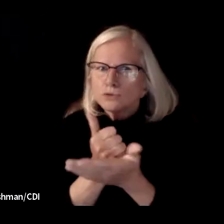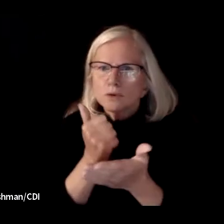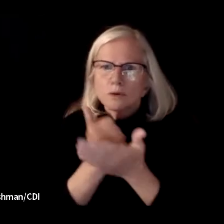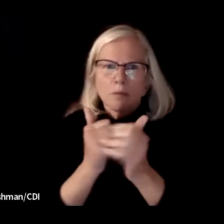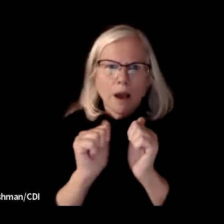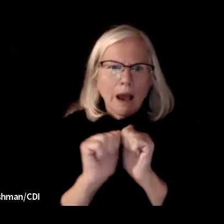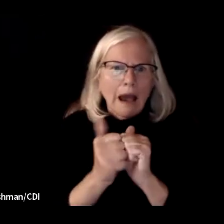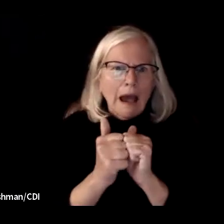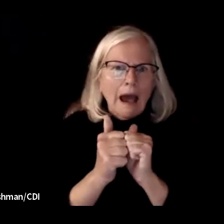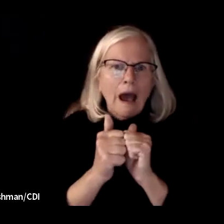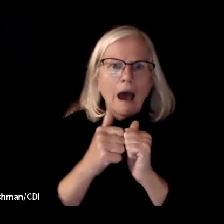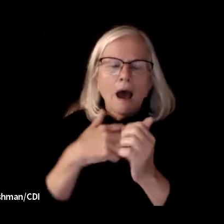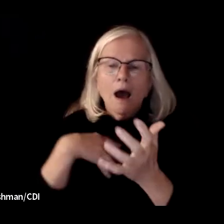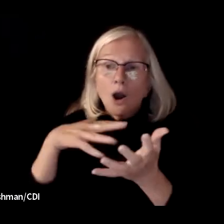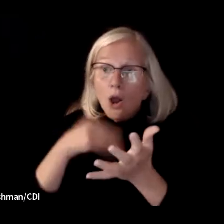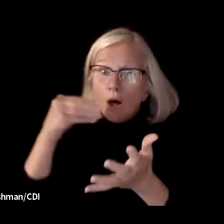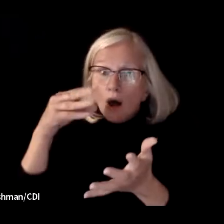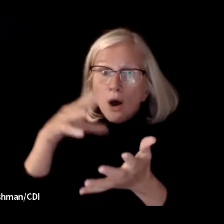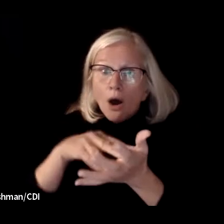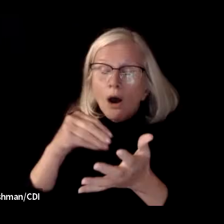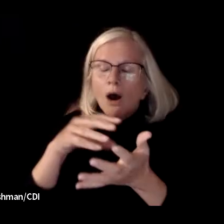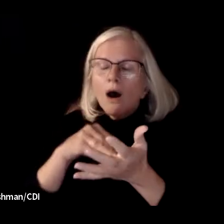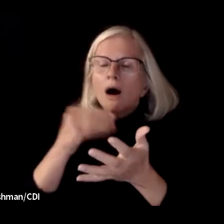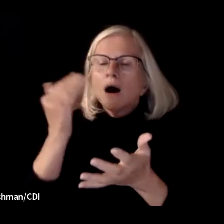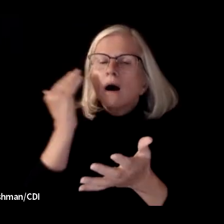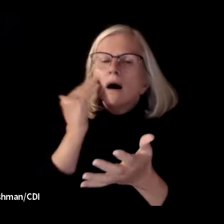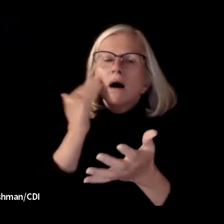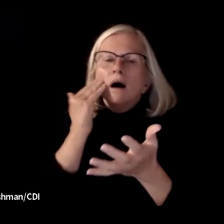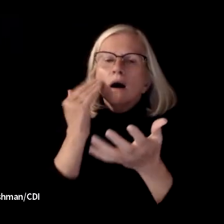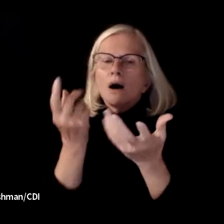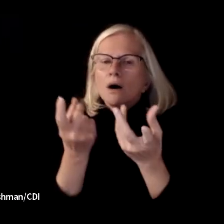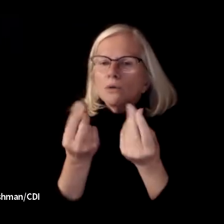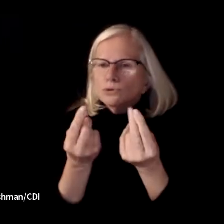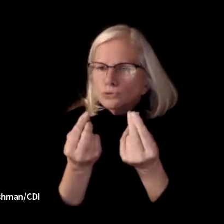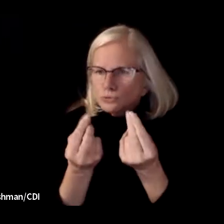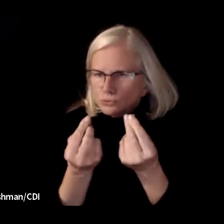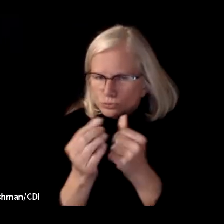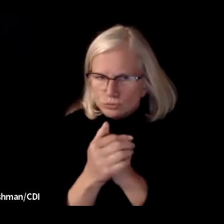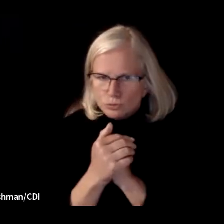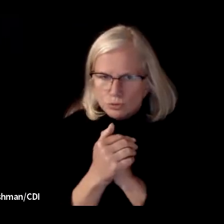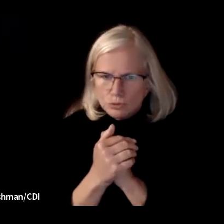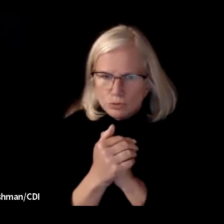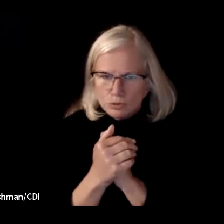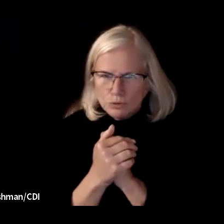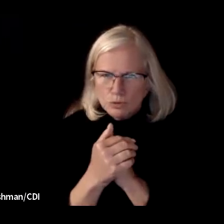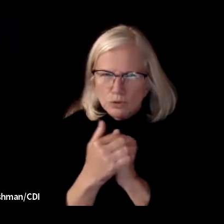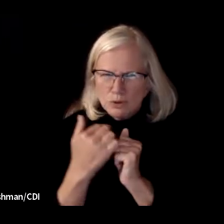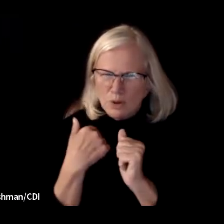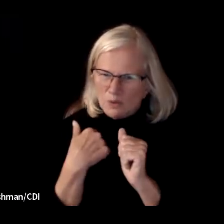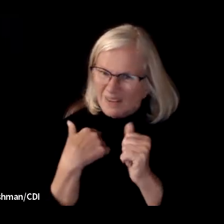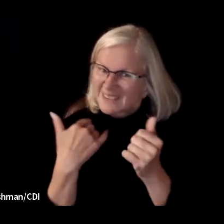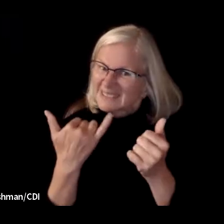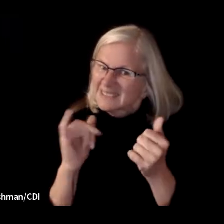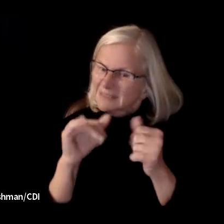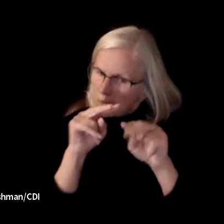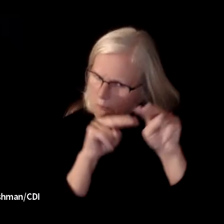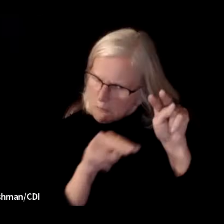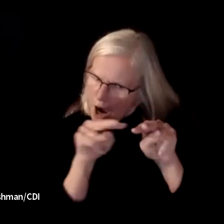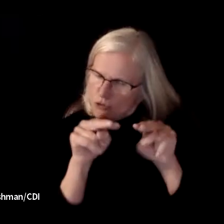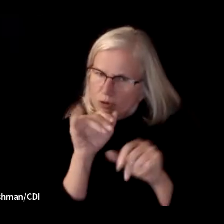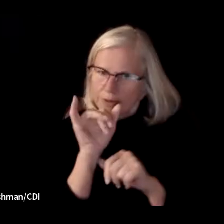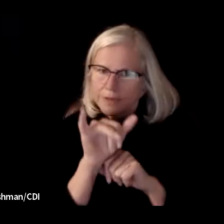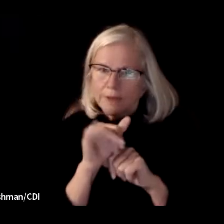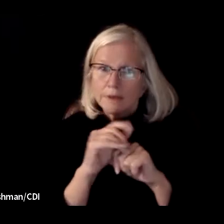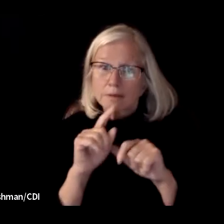learned a lot over the course of time. And I think we're all, monitoring this. I think Mark might have indicated this